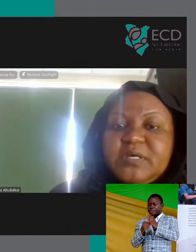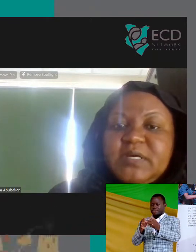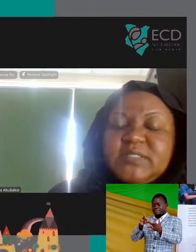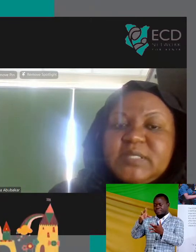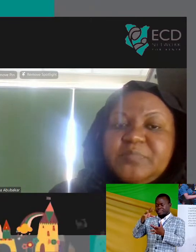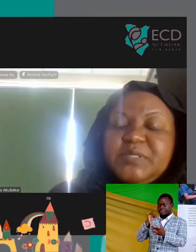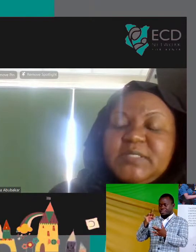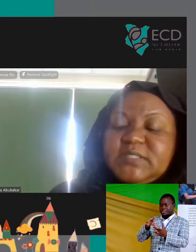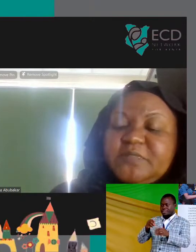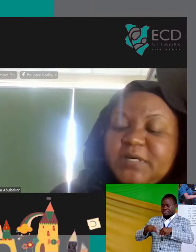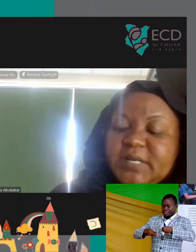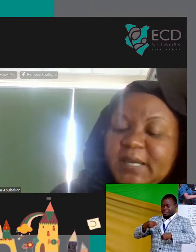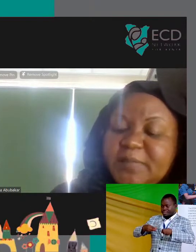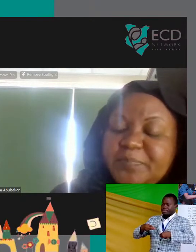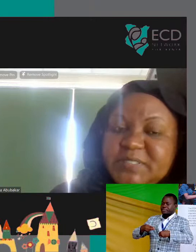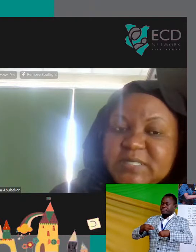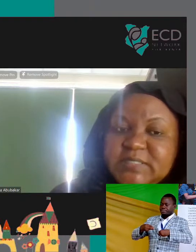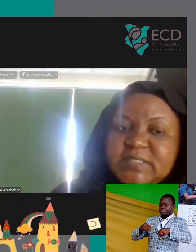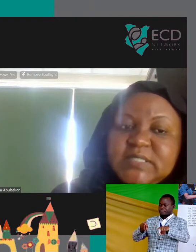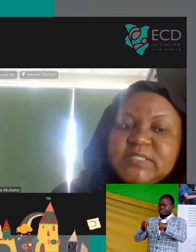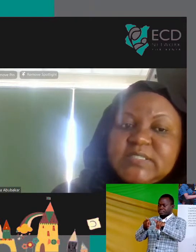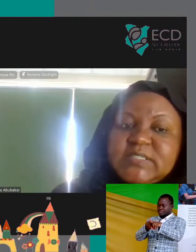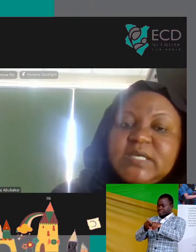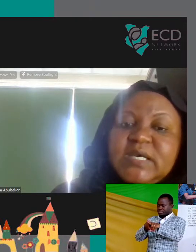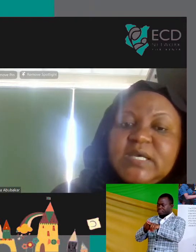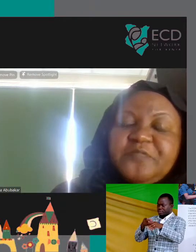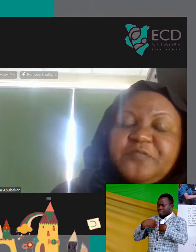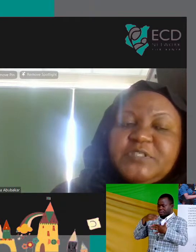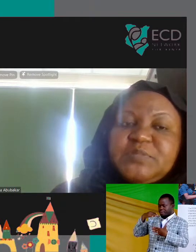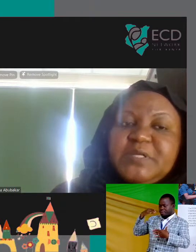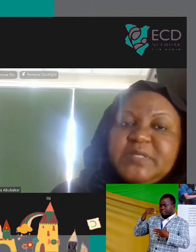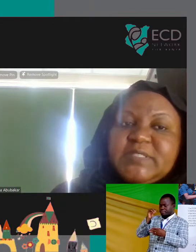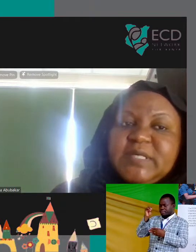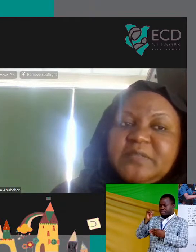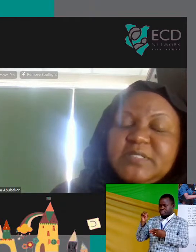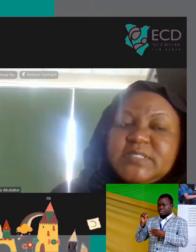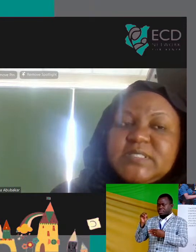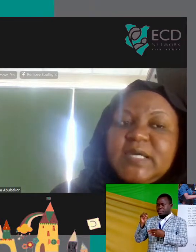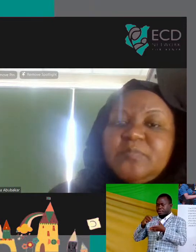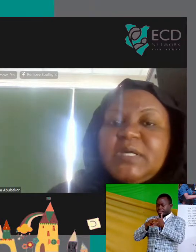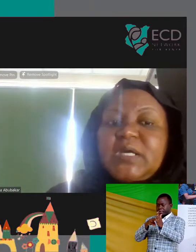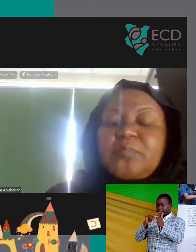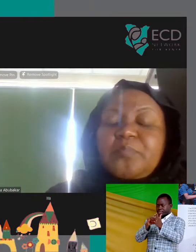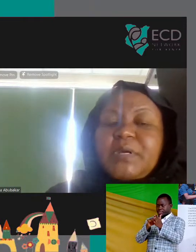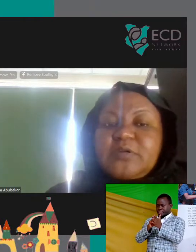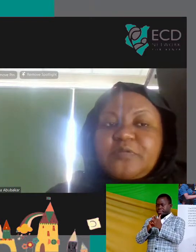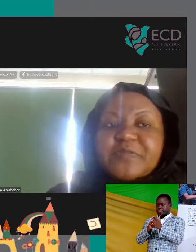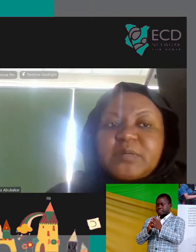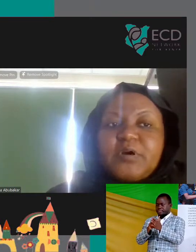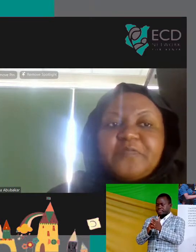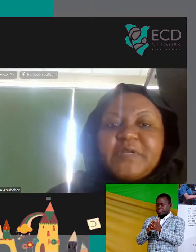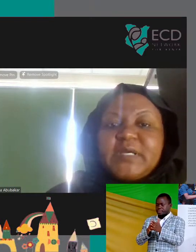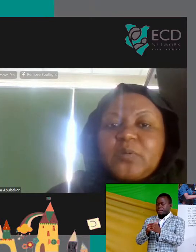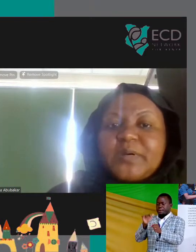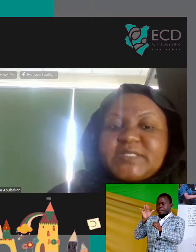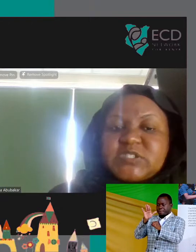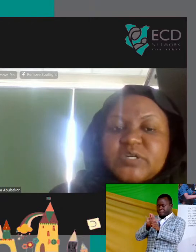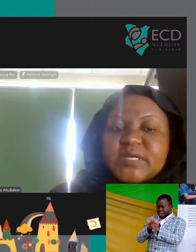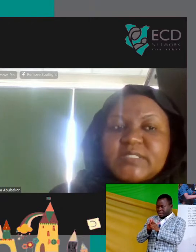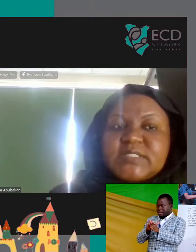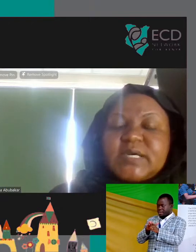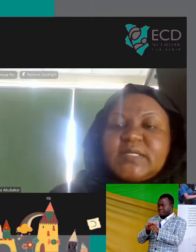with disability, very high percentages. And therefore it meant that at this time, many of them were feeling